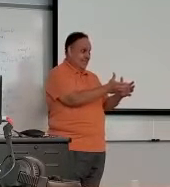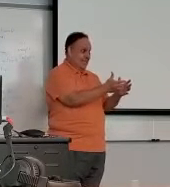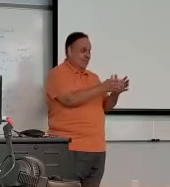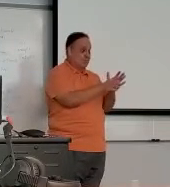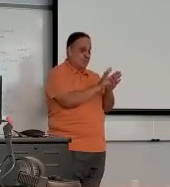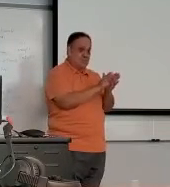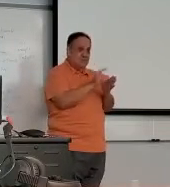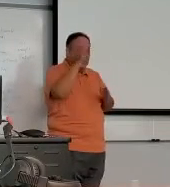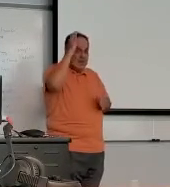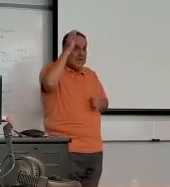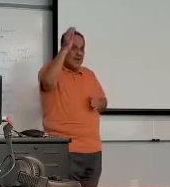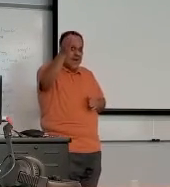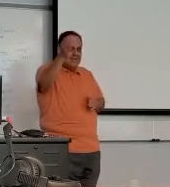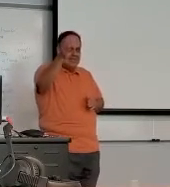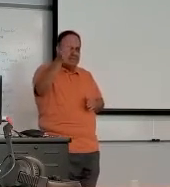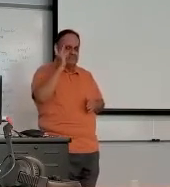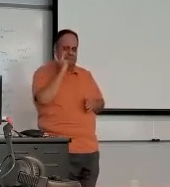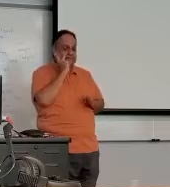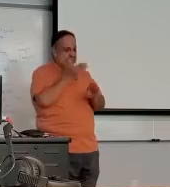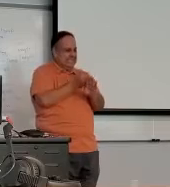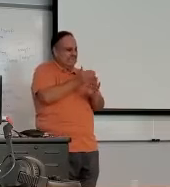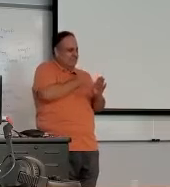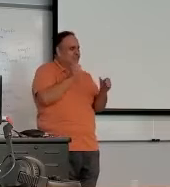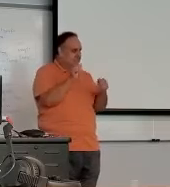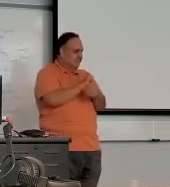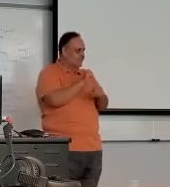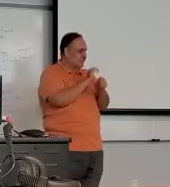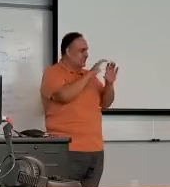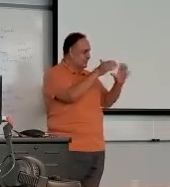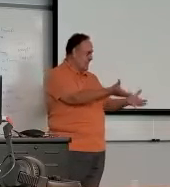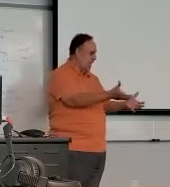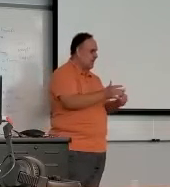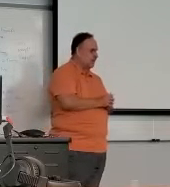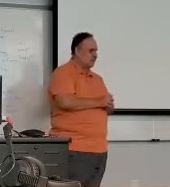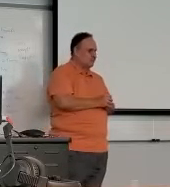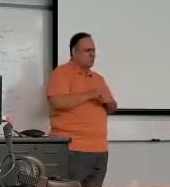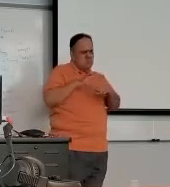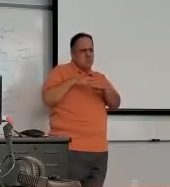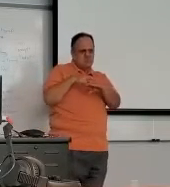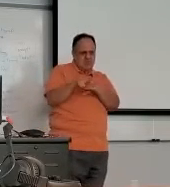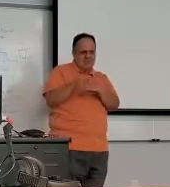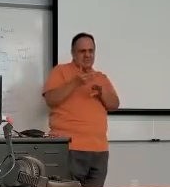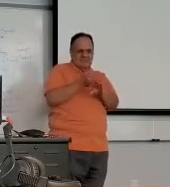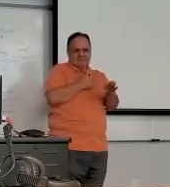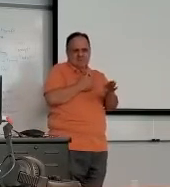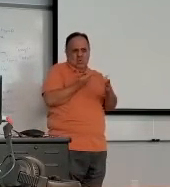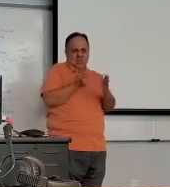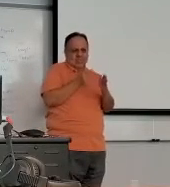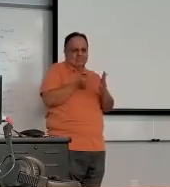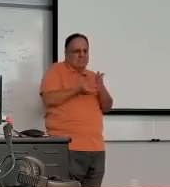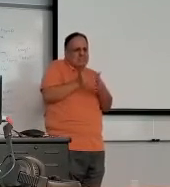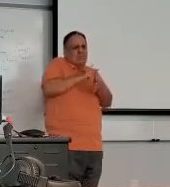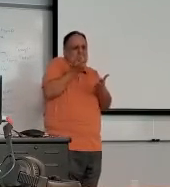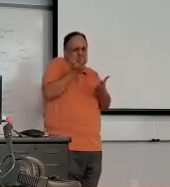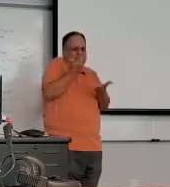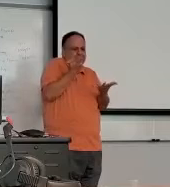might see in a pre-algebra course or some other reference that will give you a little primer in pre-algebra sort of in the beginning here. We're going to review